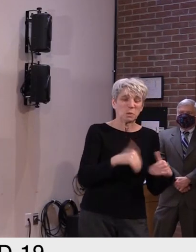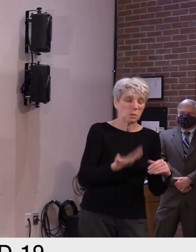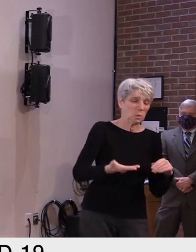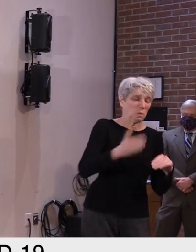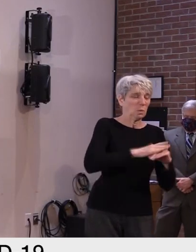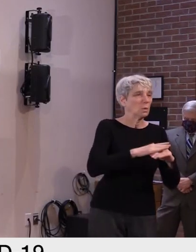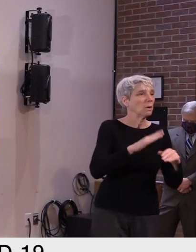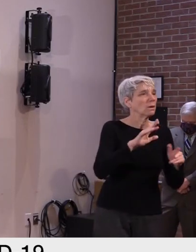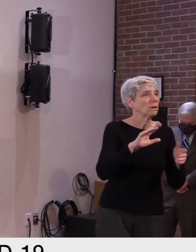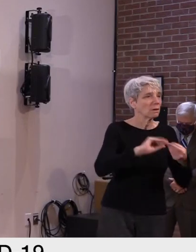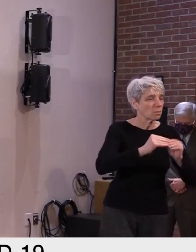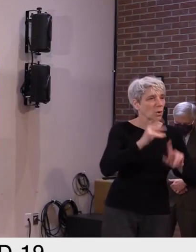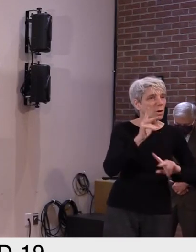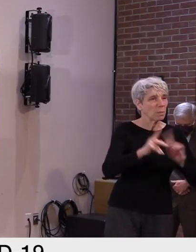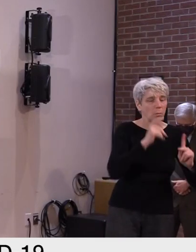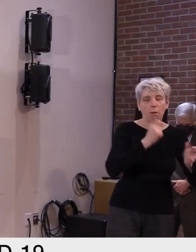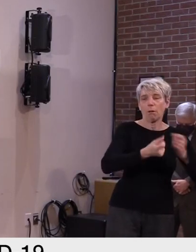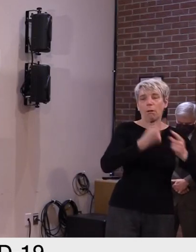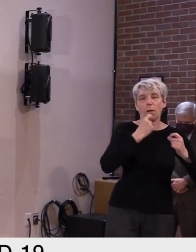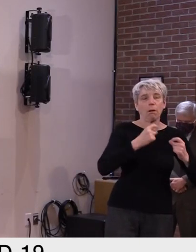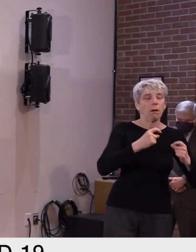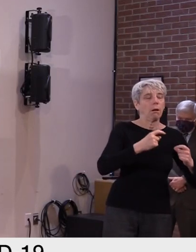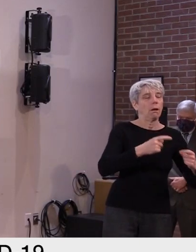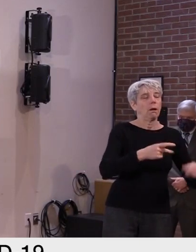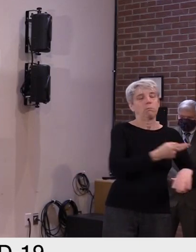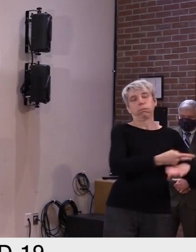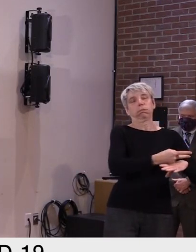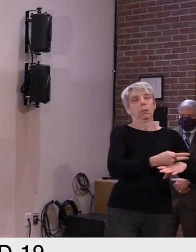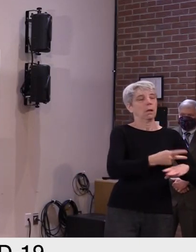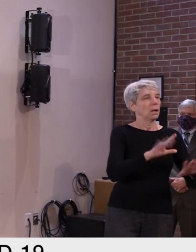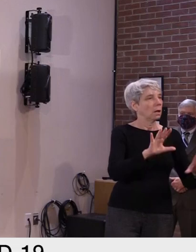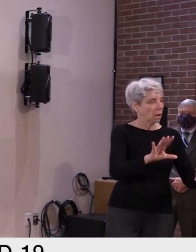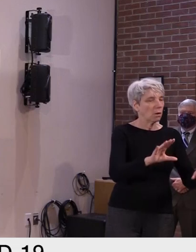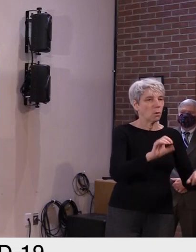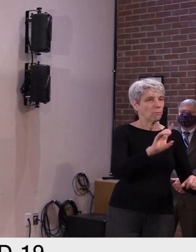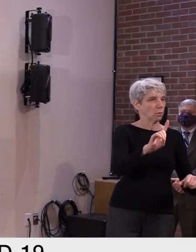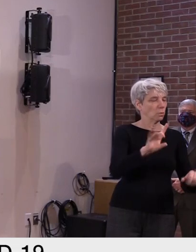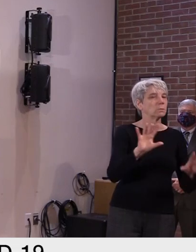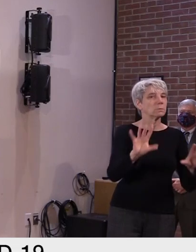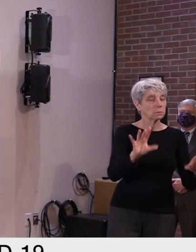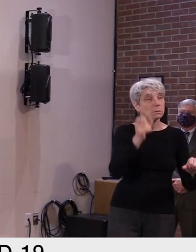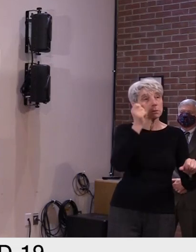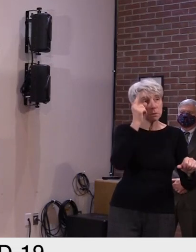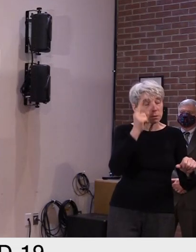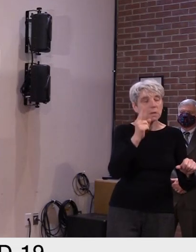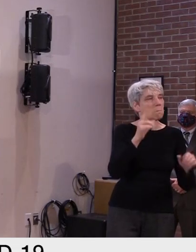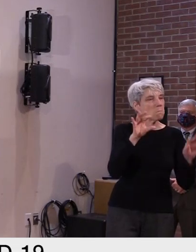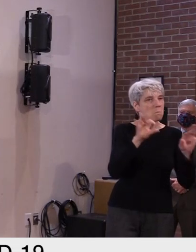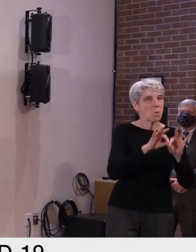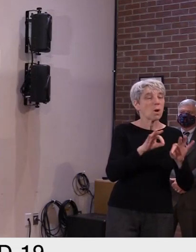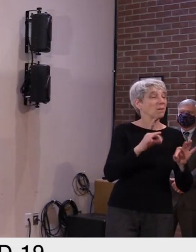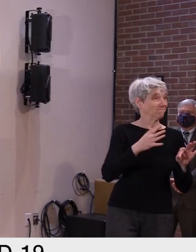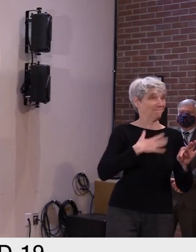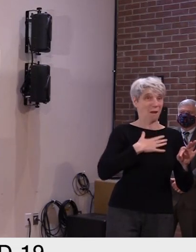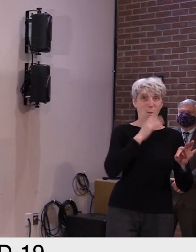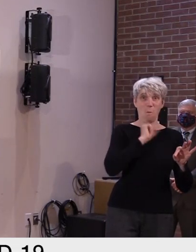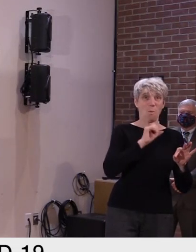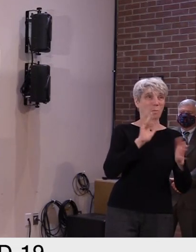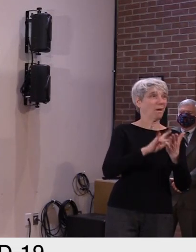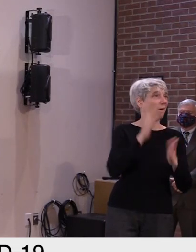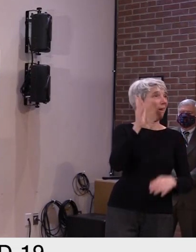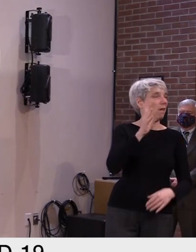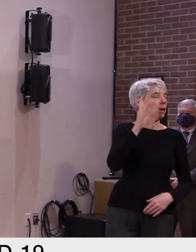to last year. By disposing of medication safely, especially prescription painkillers, you can do your